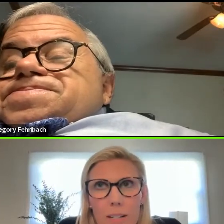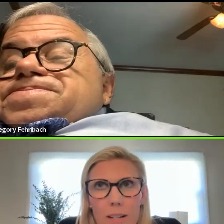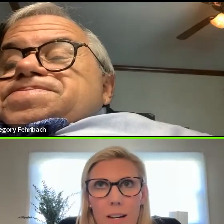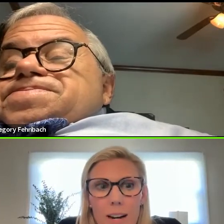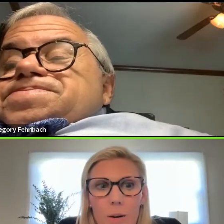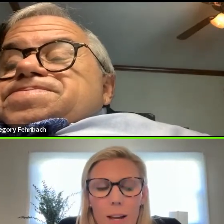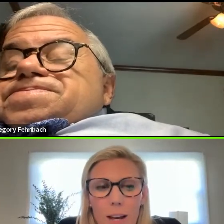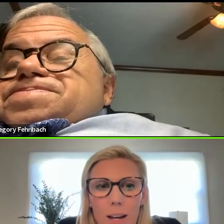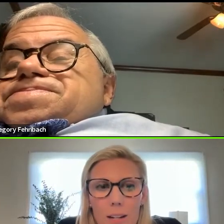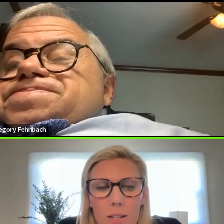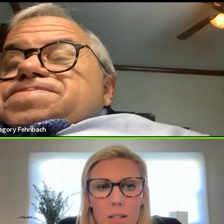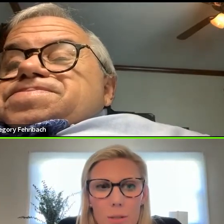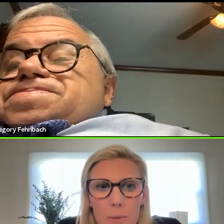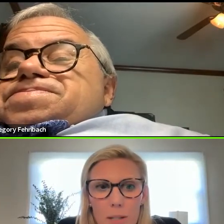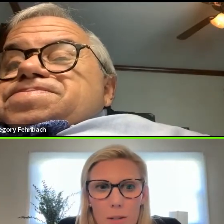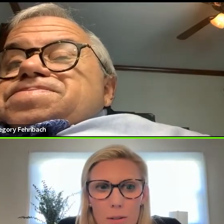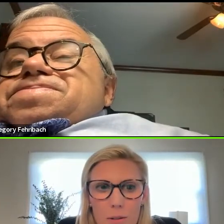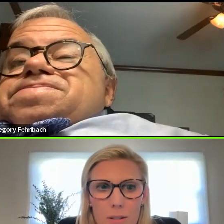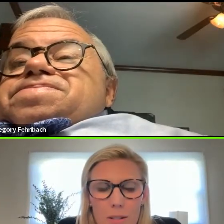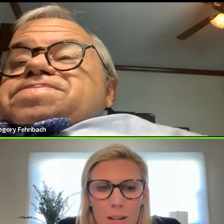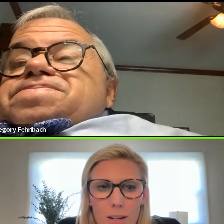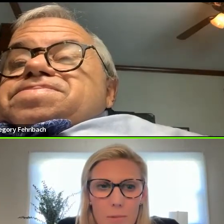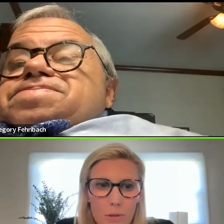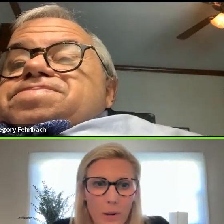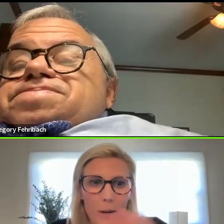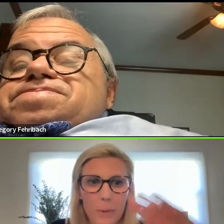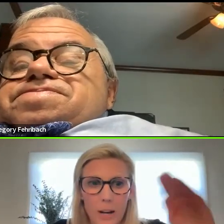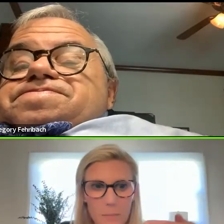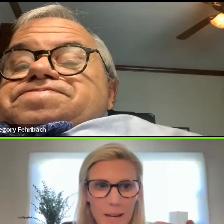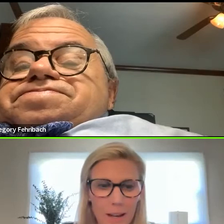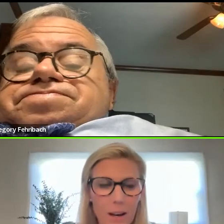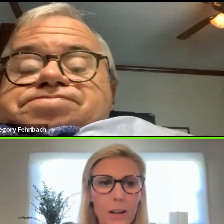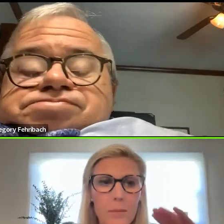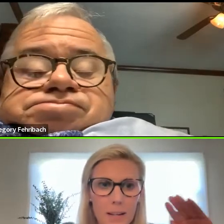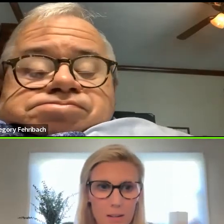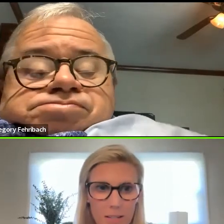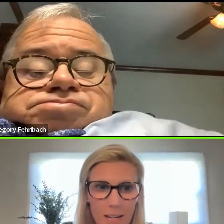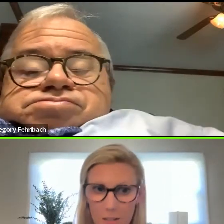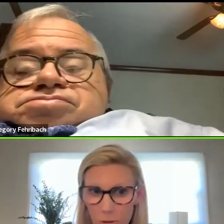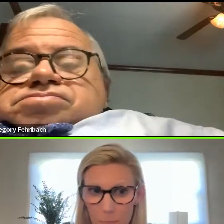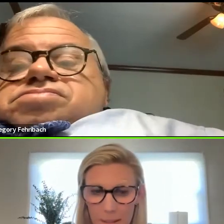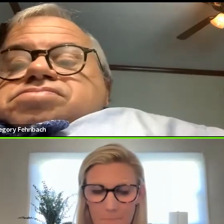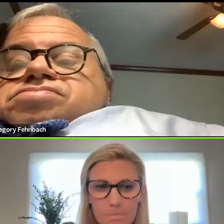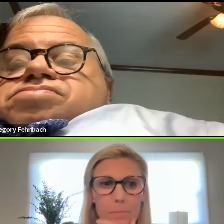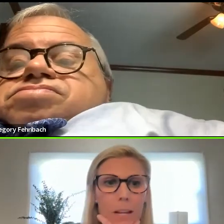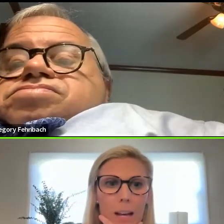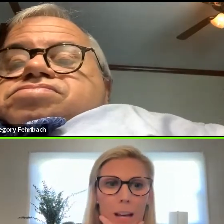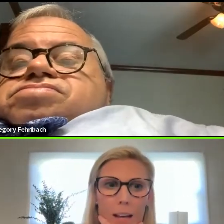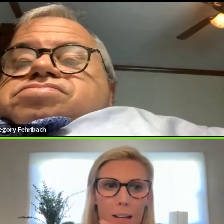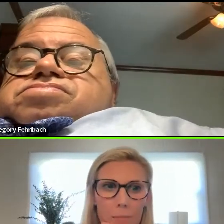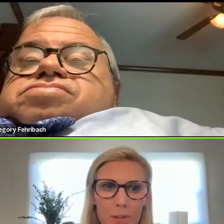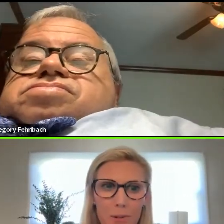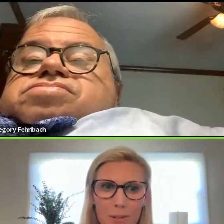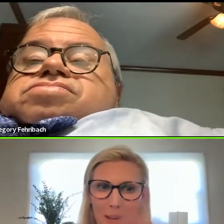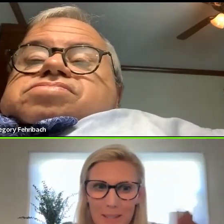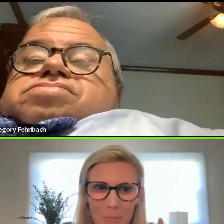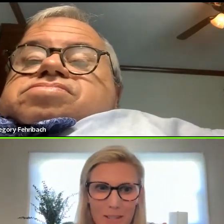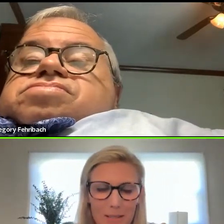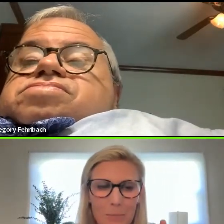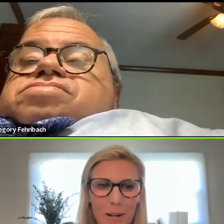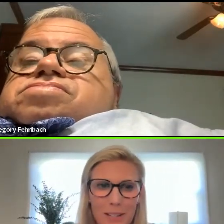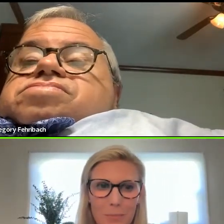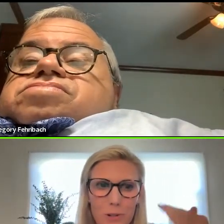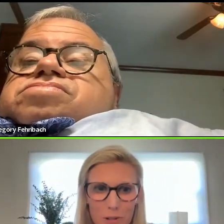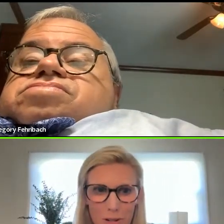trying to investigate how AI actually could be used to help automate our data scraping. So to make